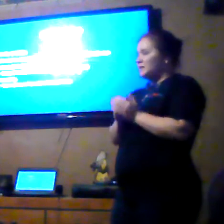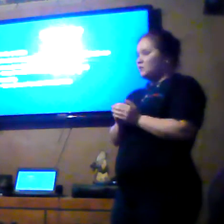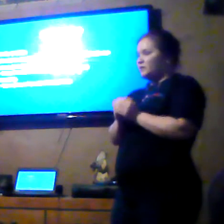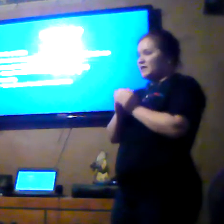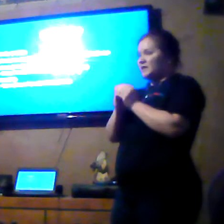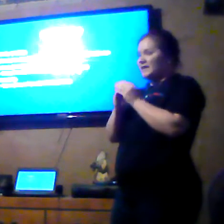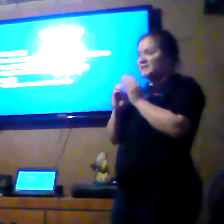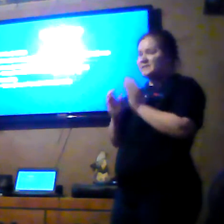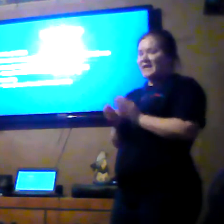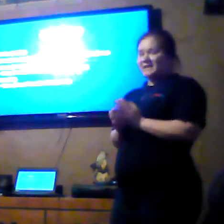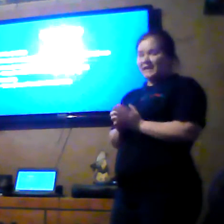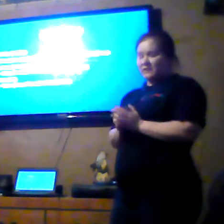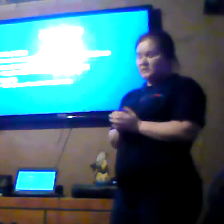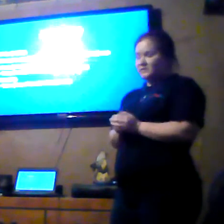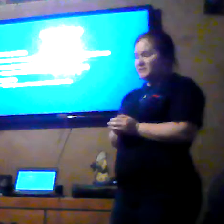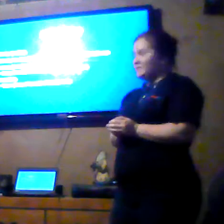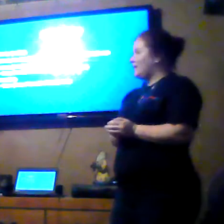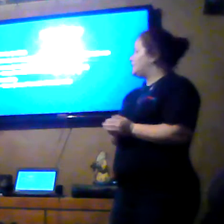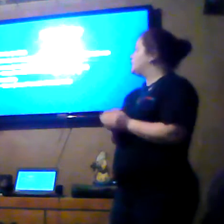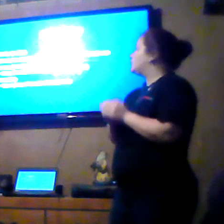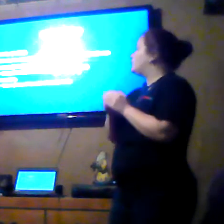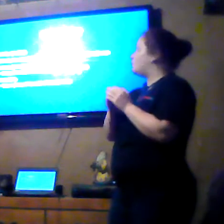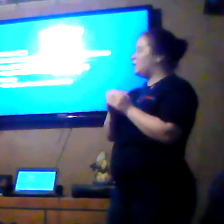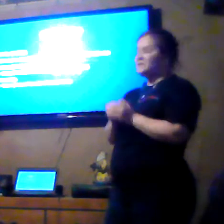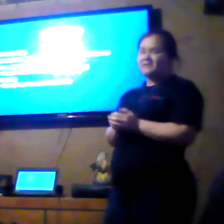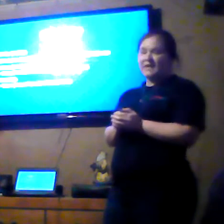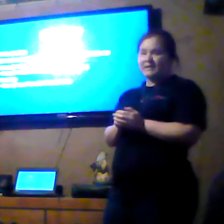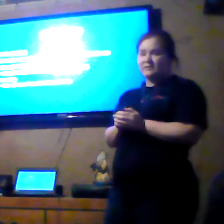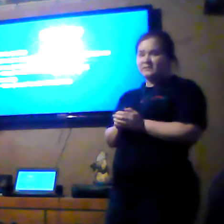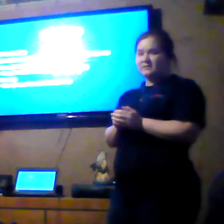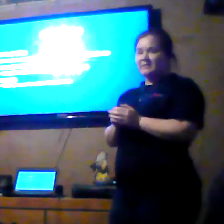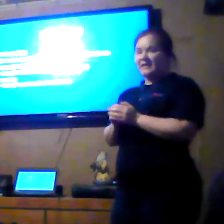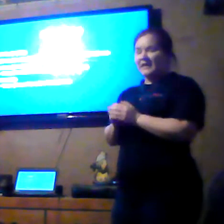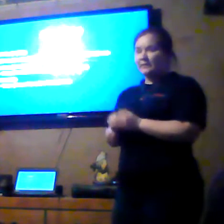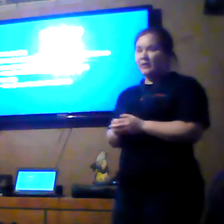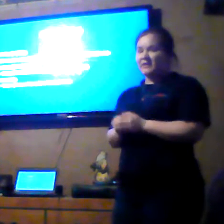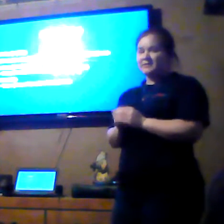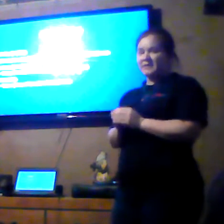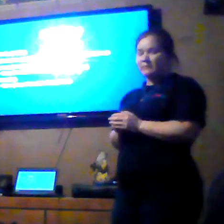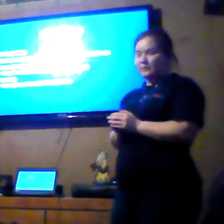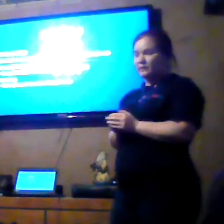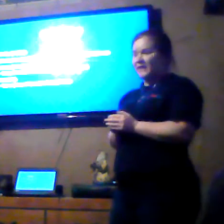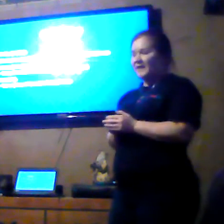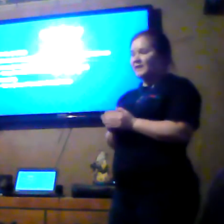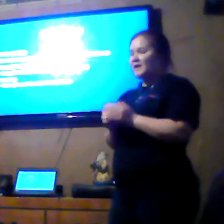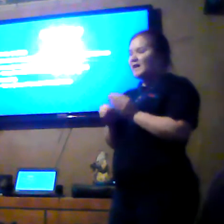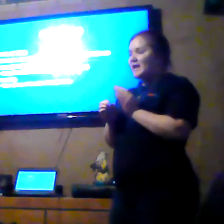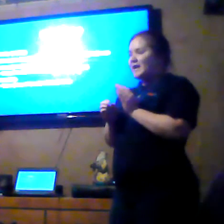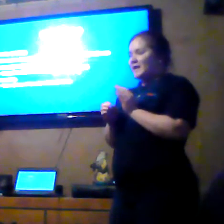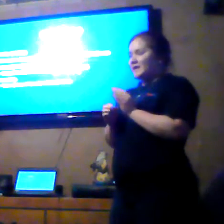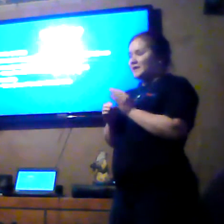until the exact diagnosis is made. Once the diagnosis is made, antibiotics can be provided, and